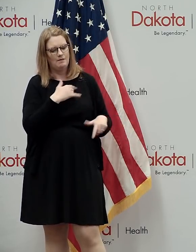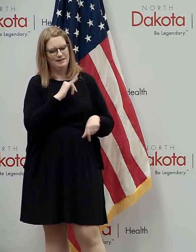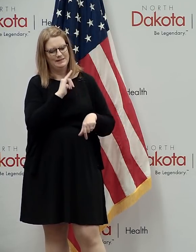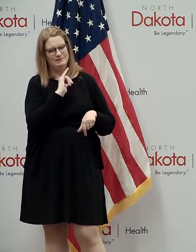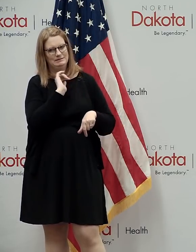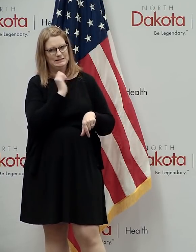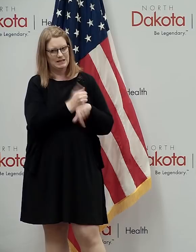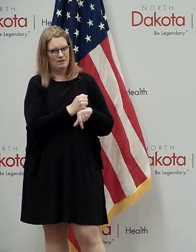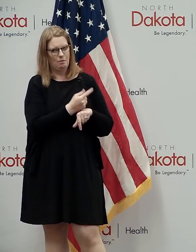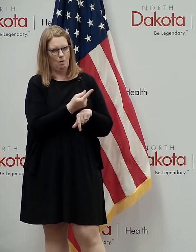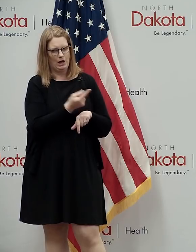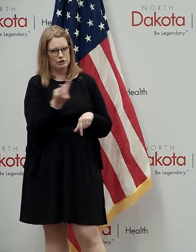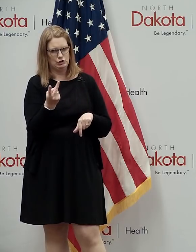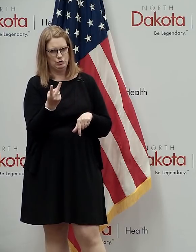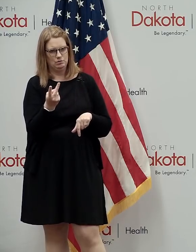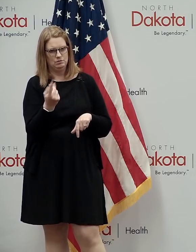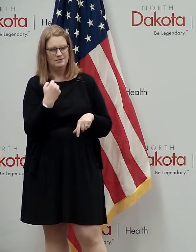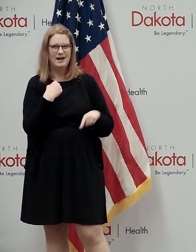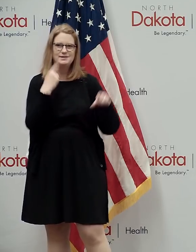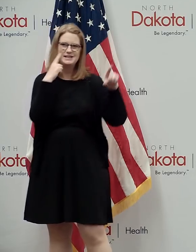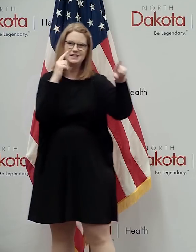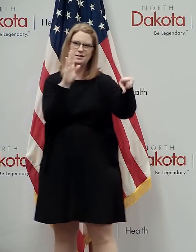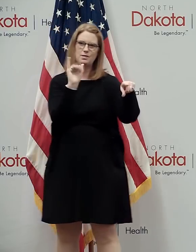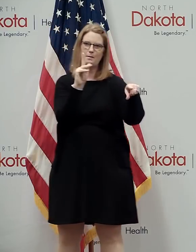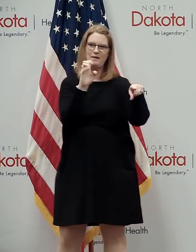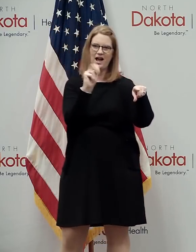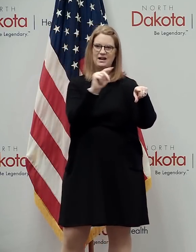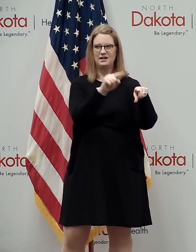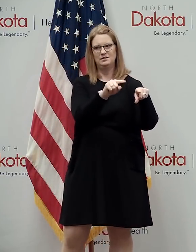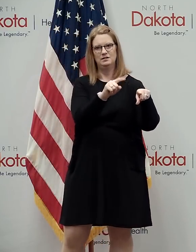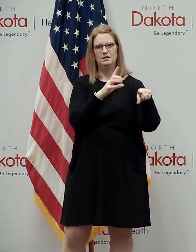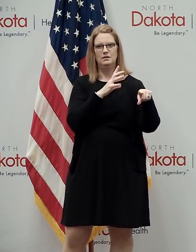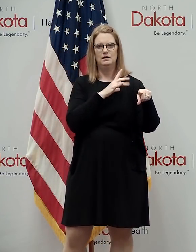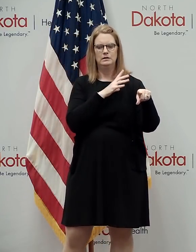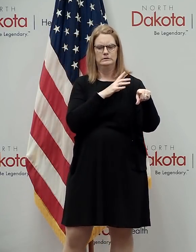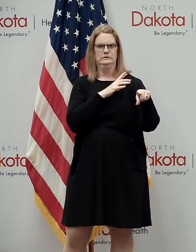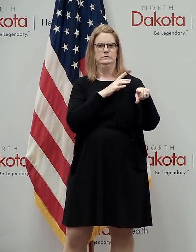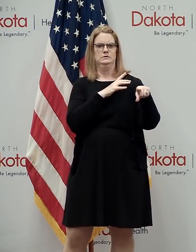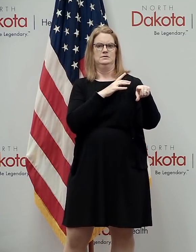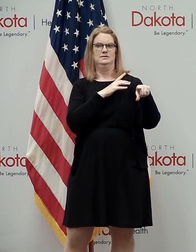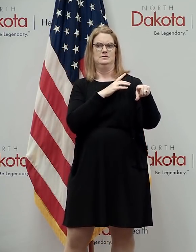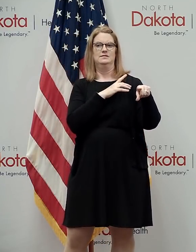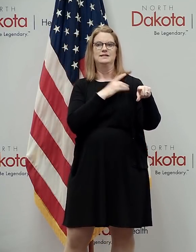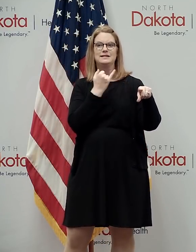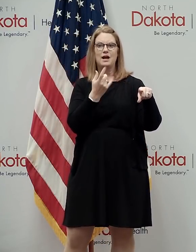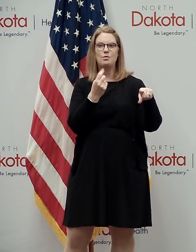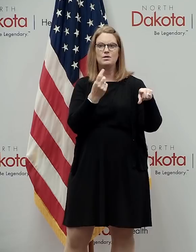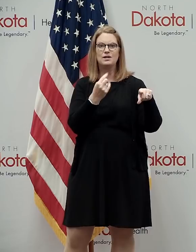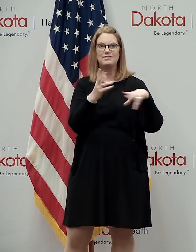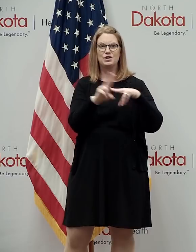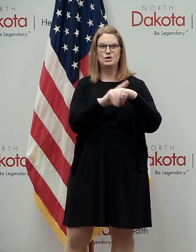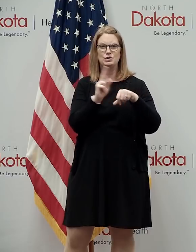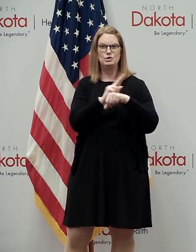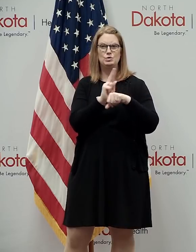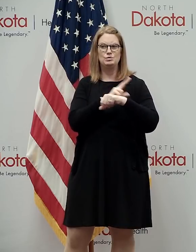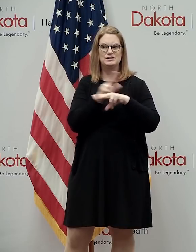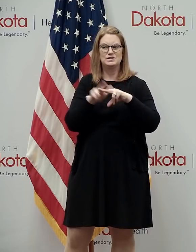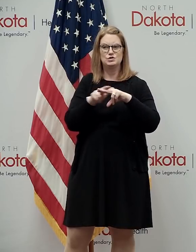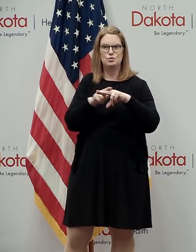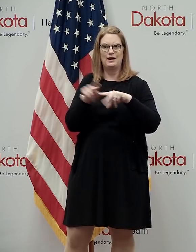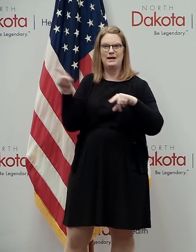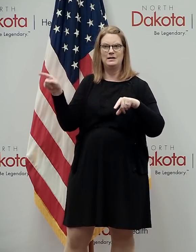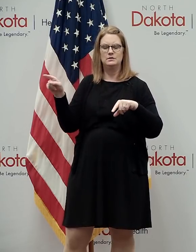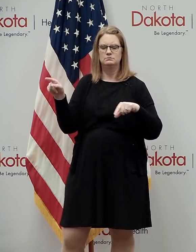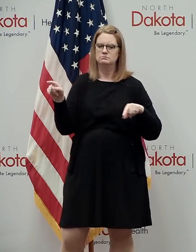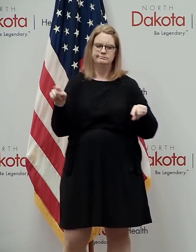I was thinking about doing it in the Bakken. Oh, well, gee, now I may not be able to have takeaway. Now I got to use rail transportation. I think I'll put that rig